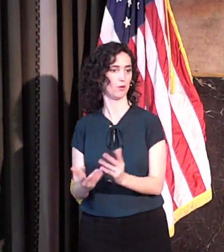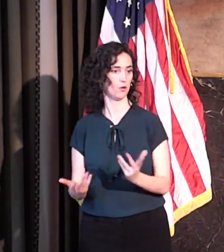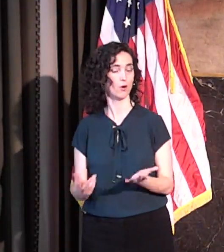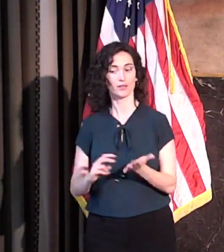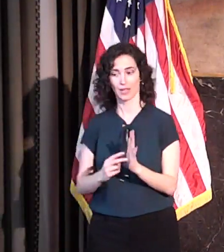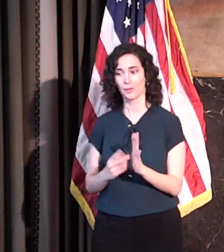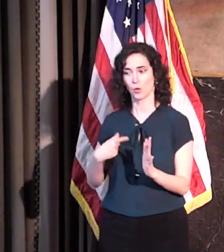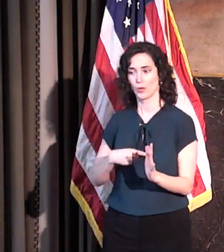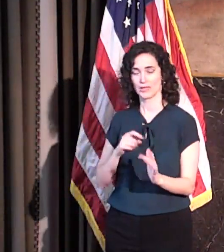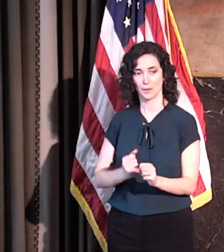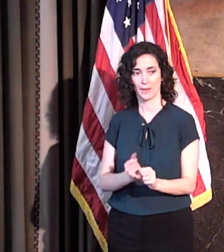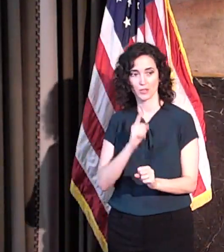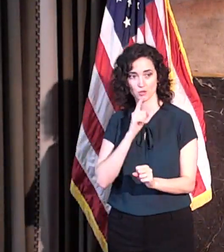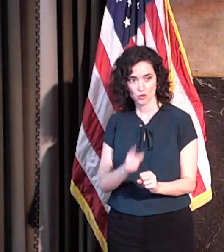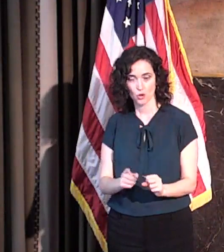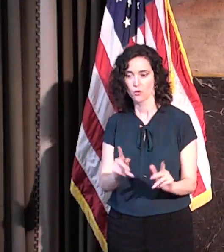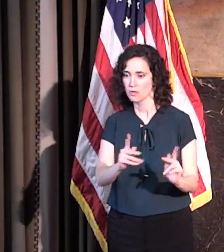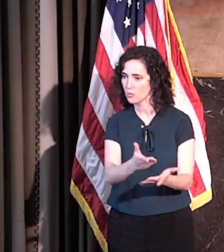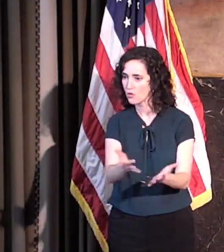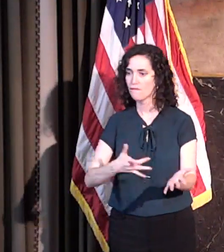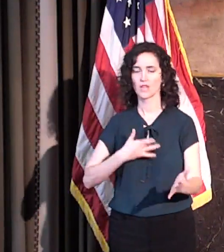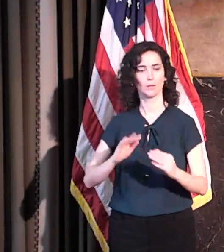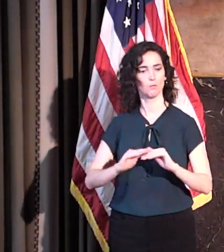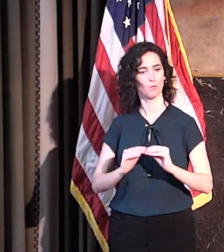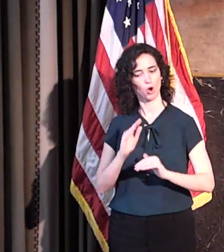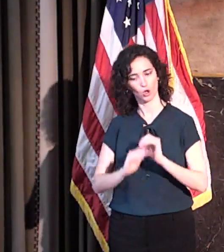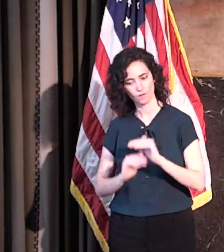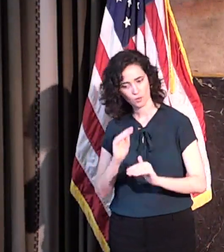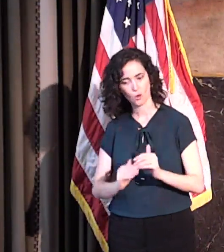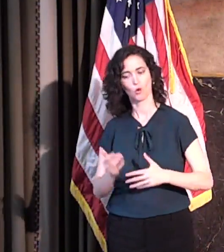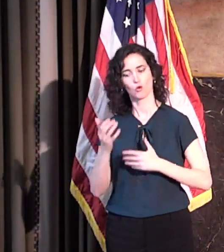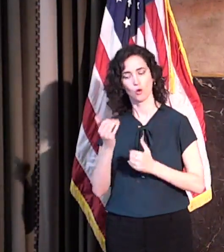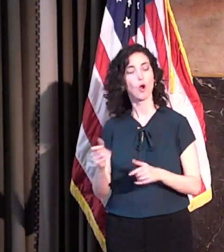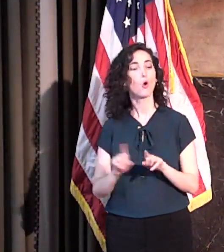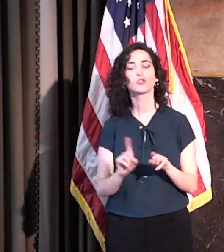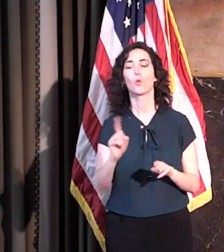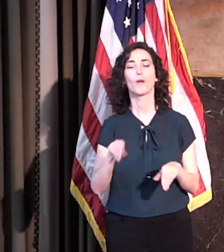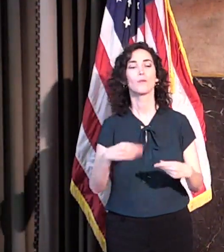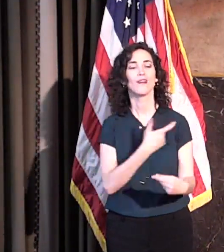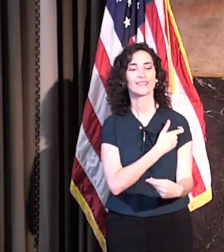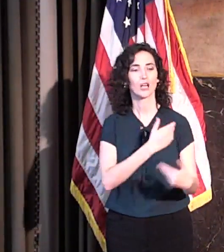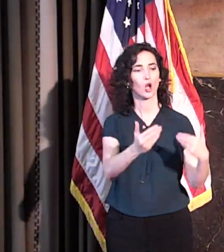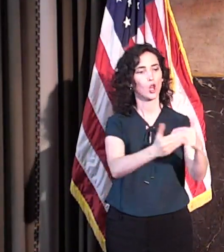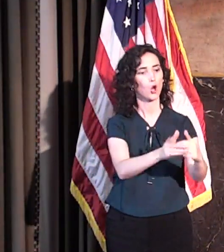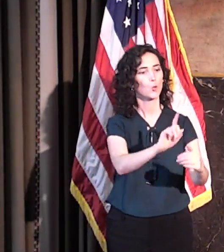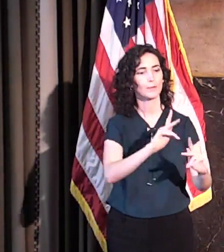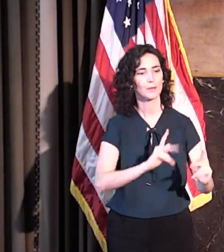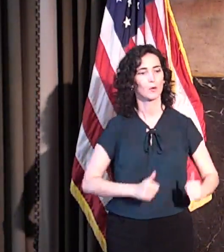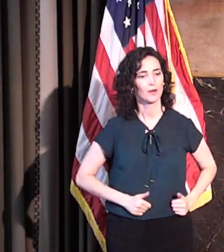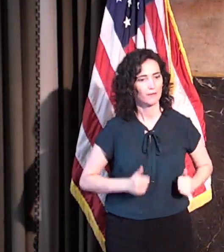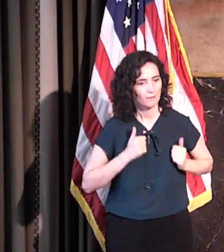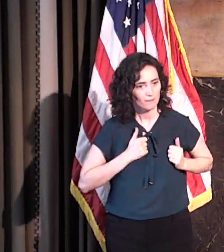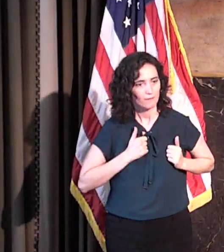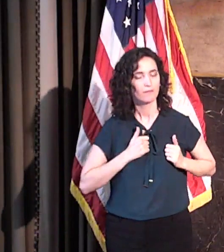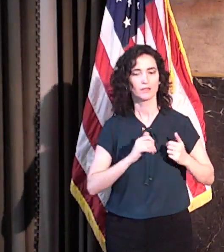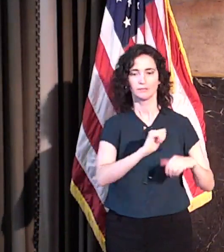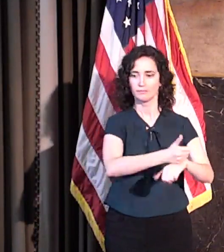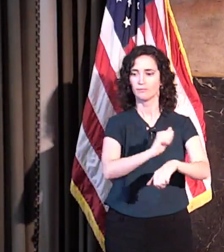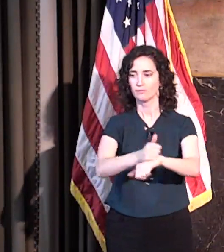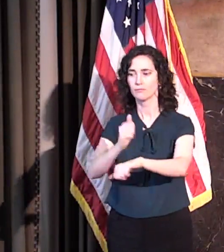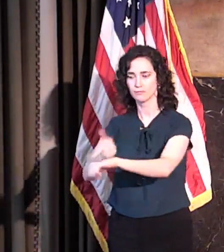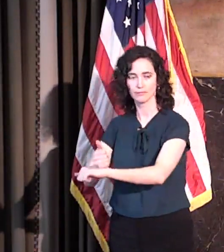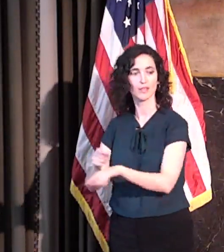to increase people's comfort with the vaccine, reach people where they are, create the opportunities for people to have questions and increase access. That